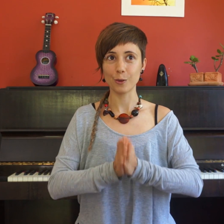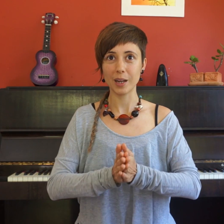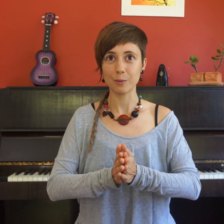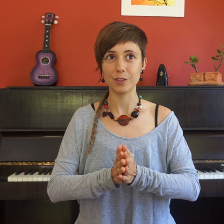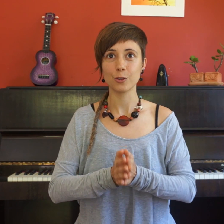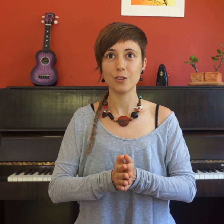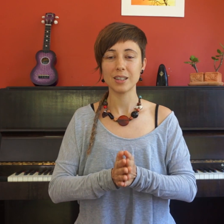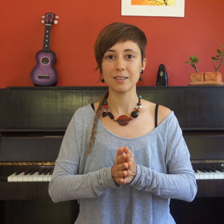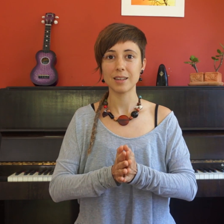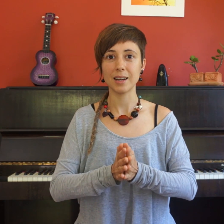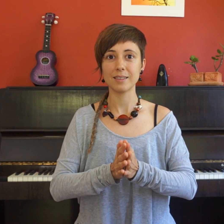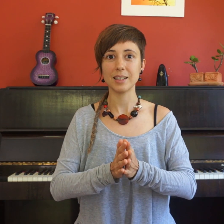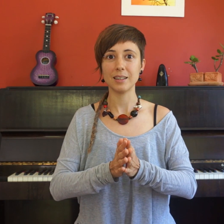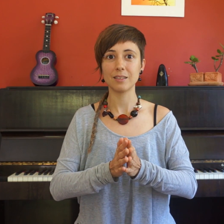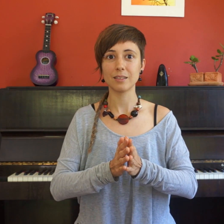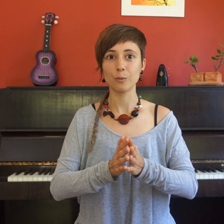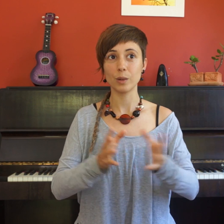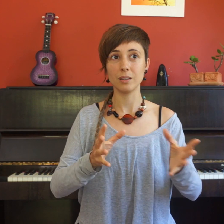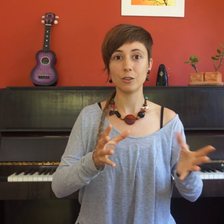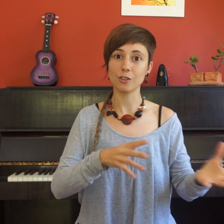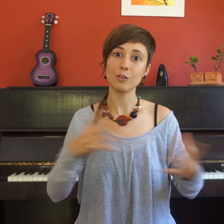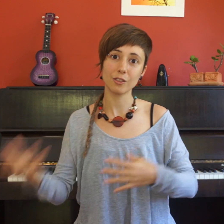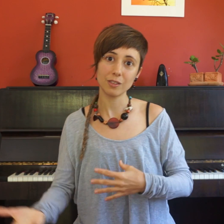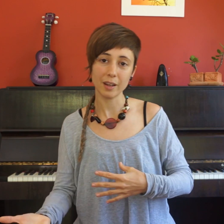Another way I was introducing signs is with the songs that I